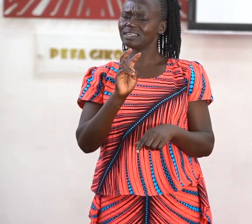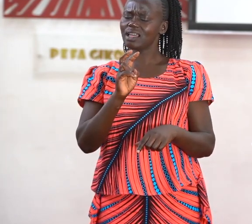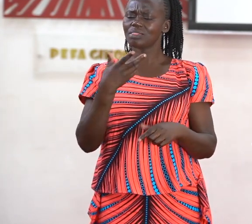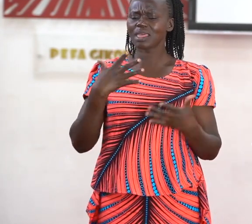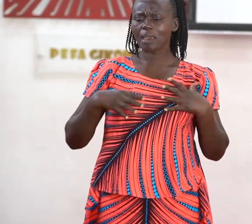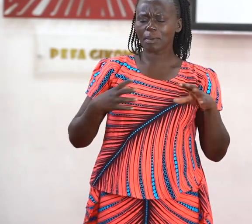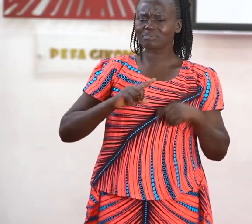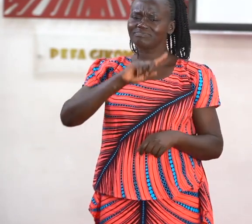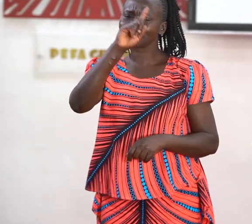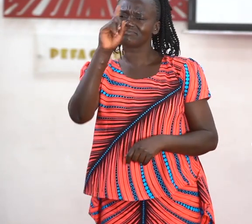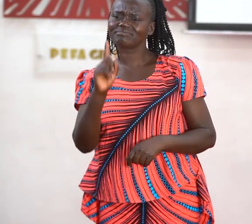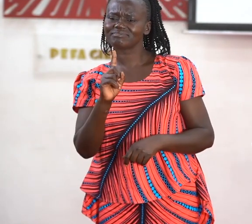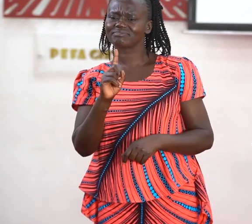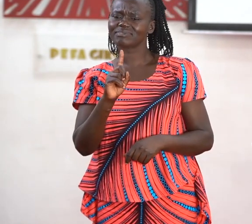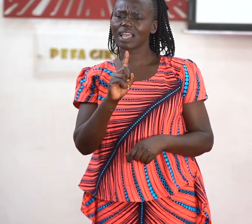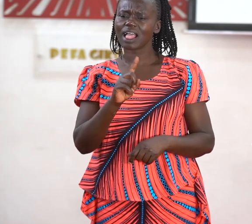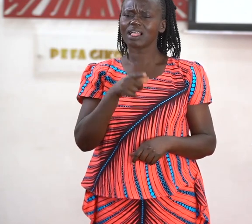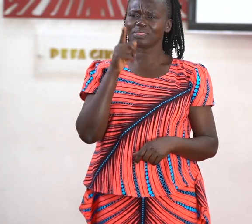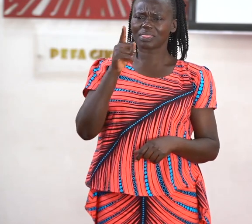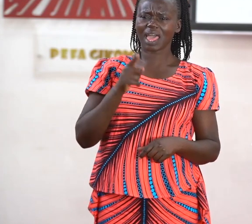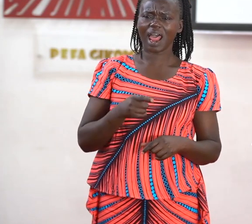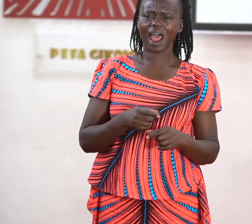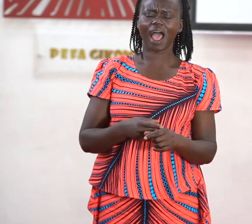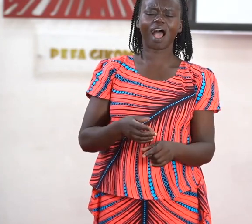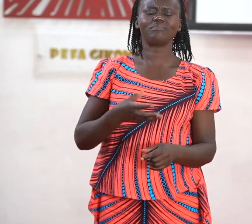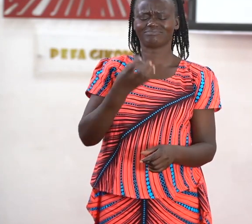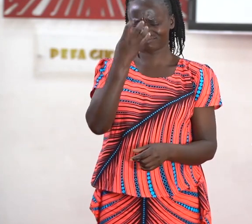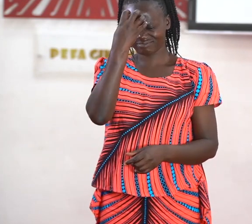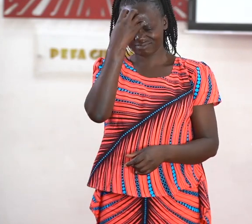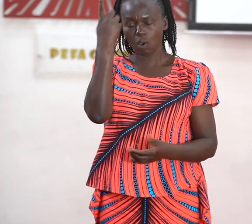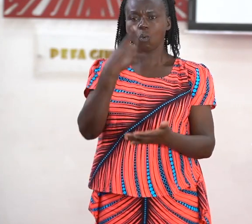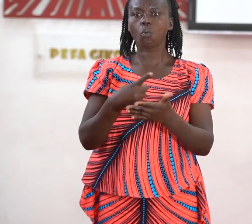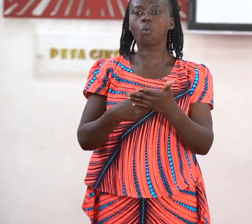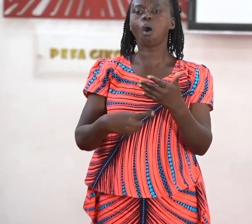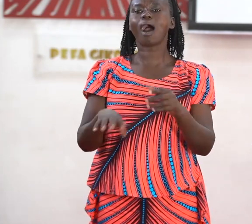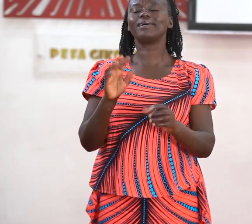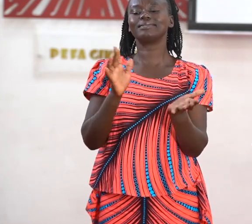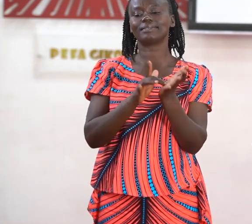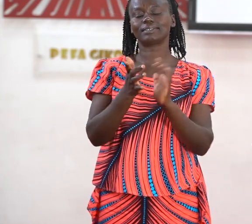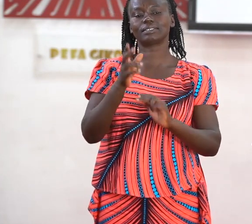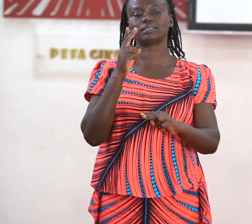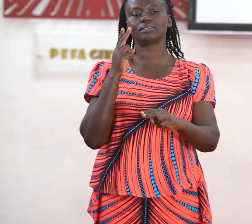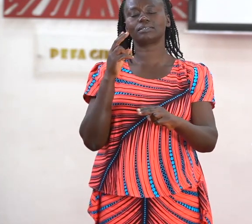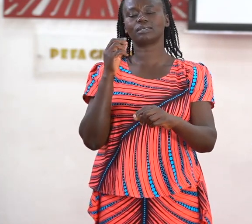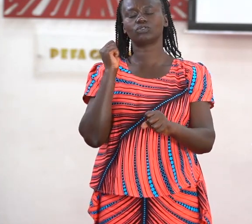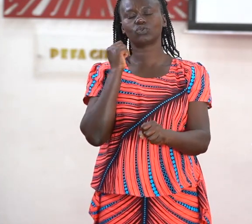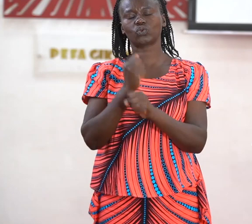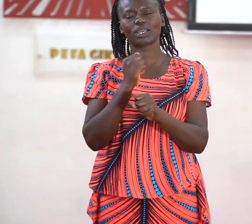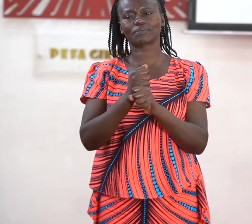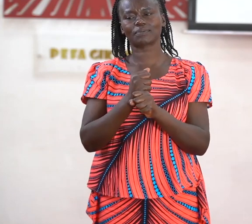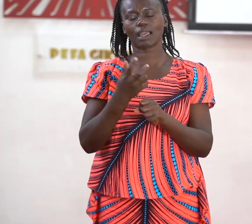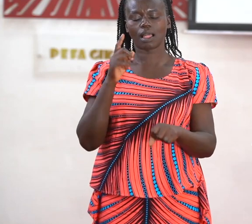questioned, they critiqued what Jesus was doing. When you read and continue in